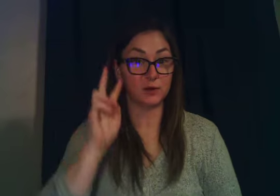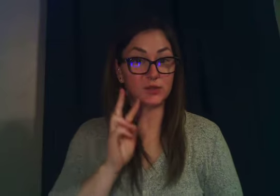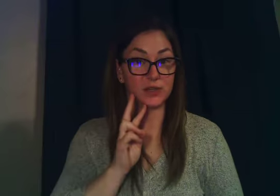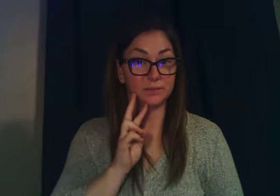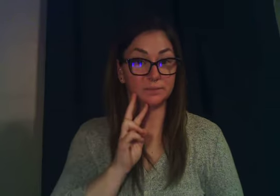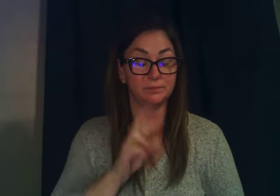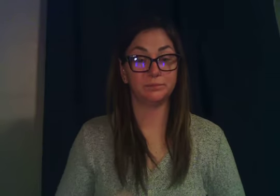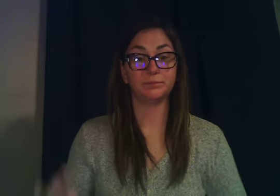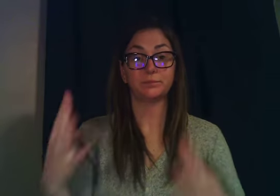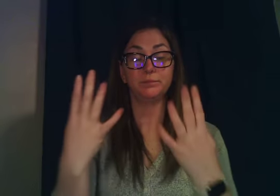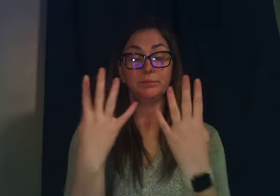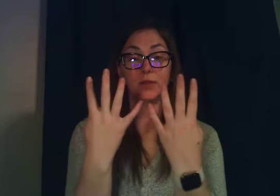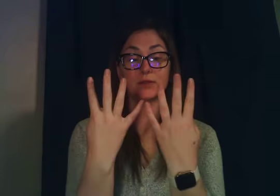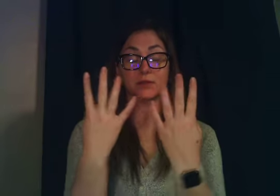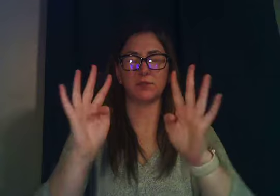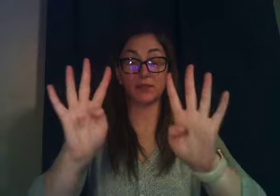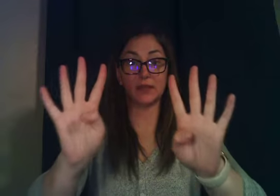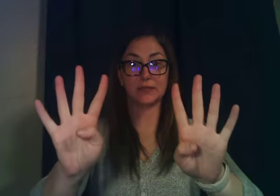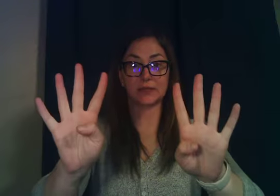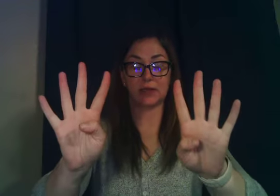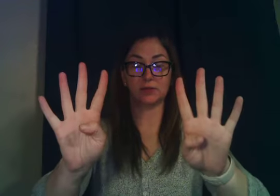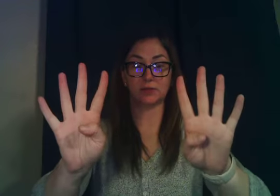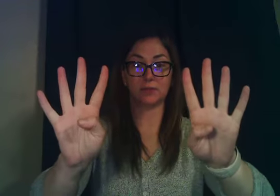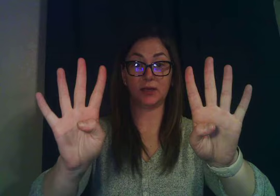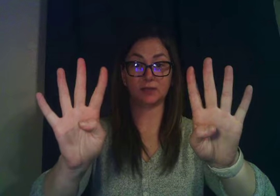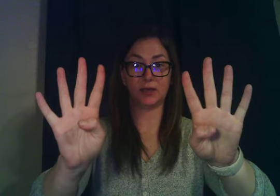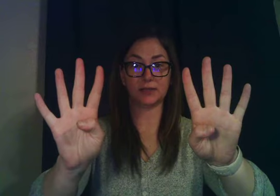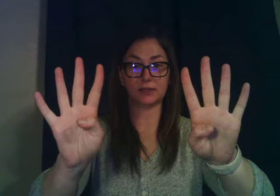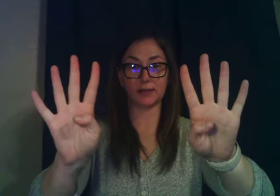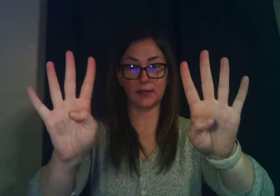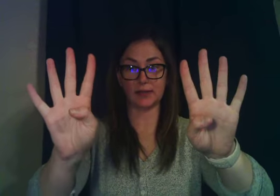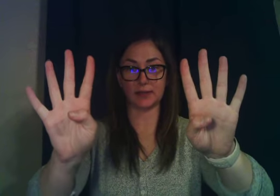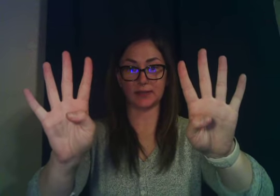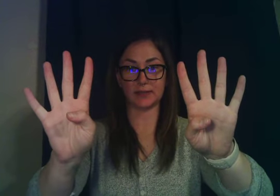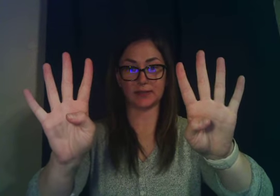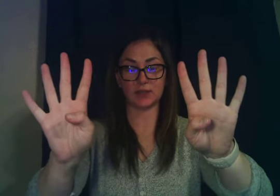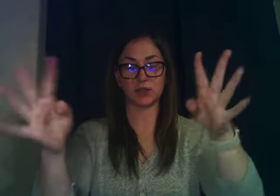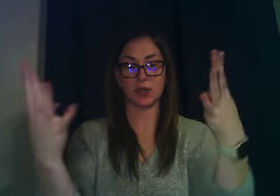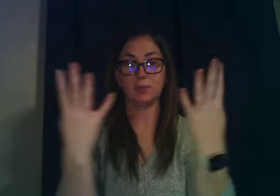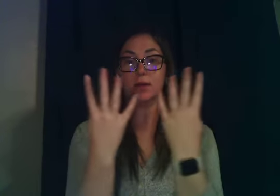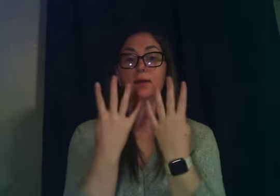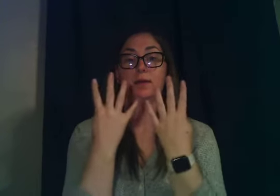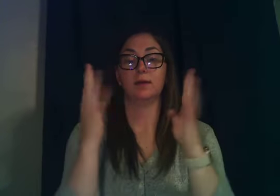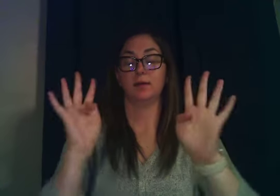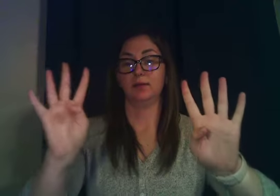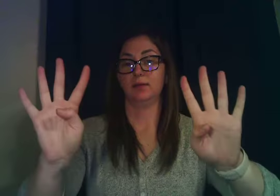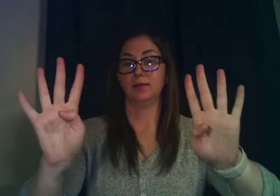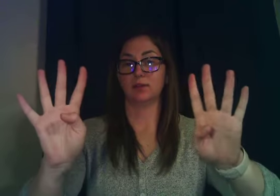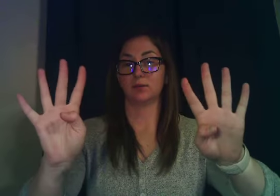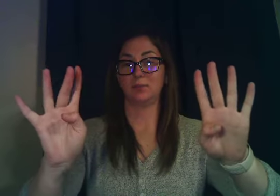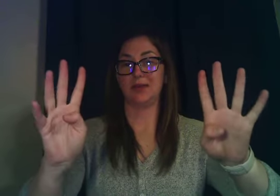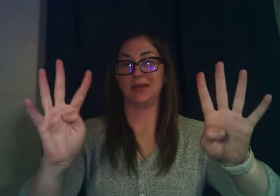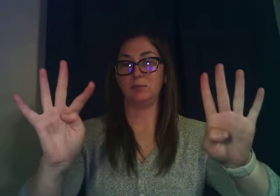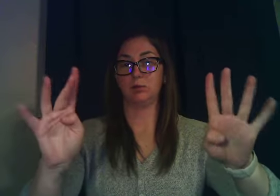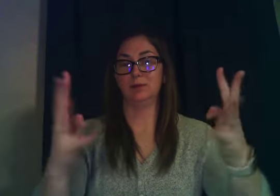virgin. So for this sign, you're going to make your hands look like this. This is the shape. These are people.